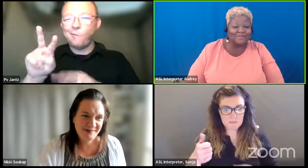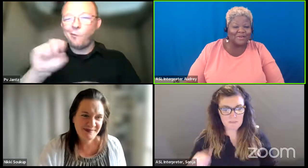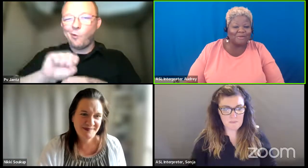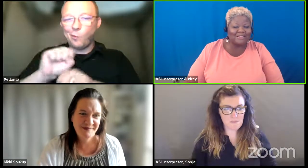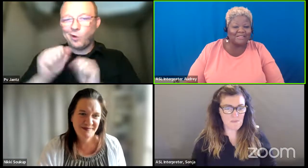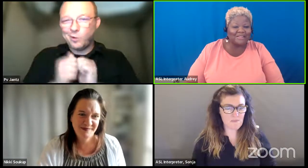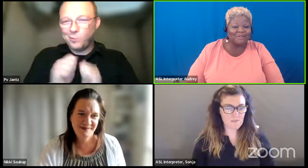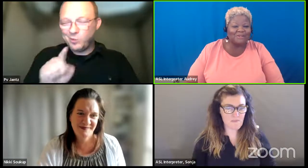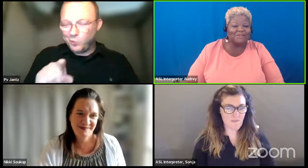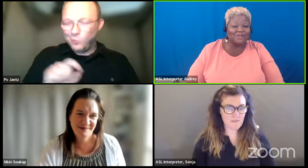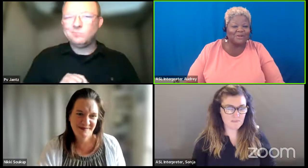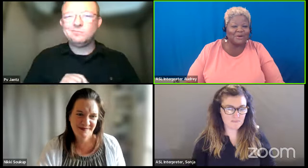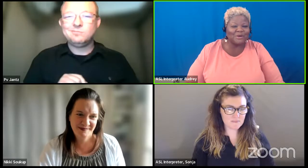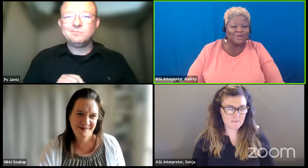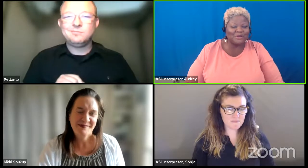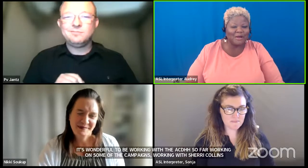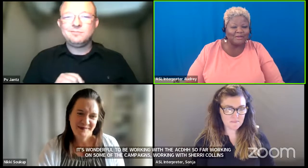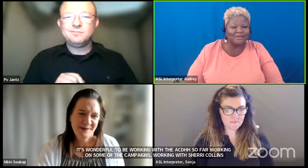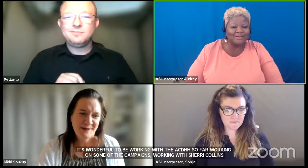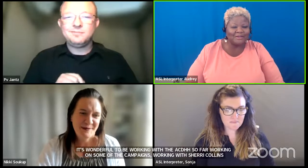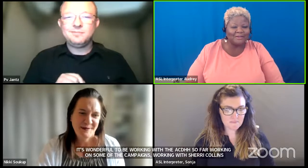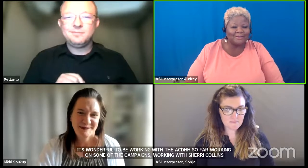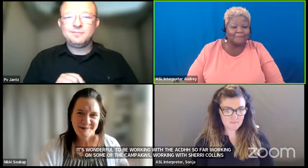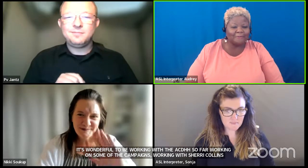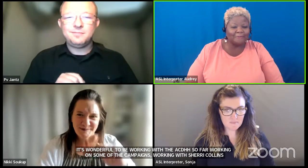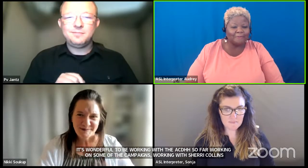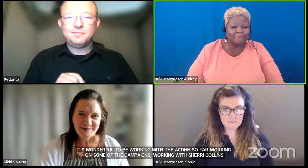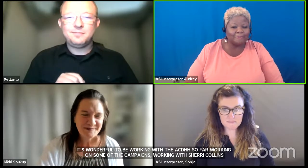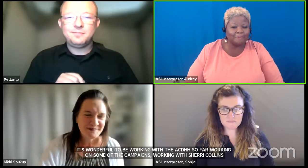Thank you very much, Nikki. Look forward to working with you as well.